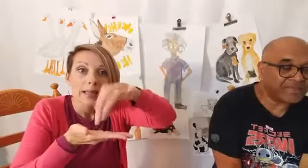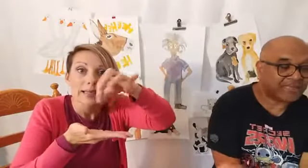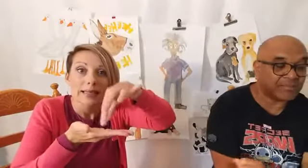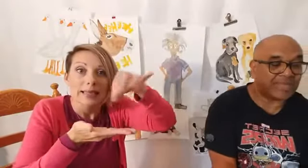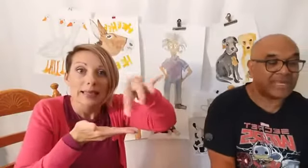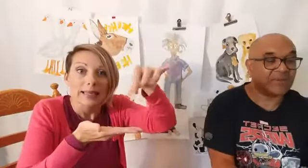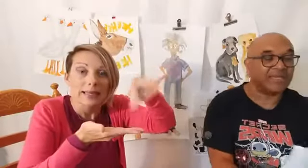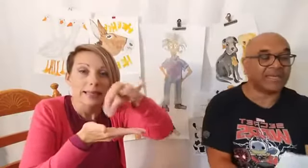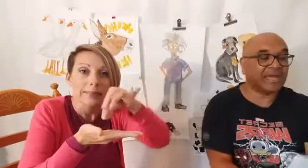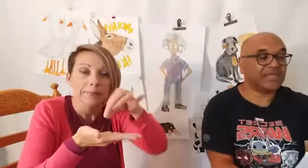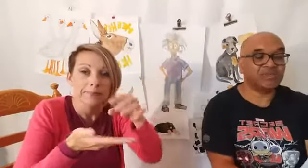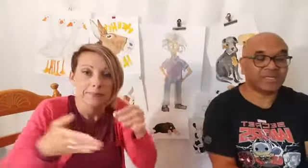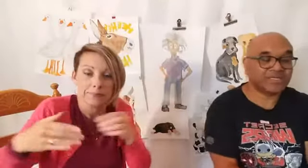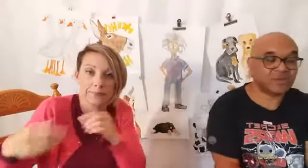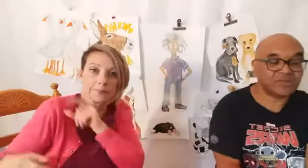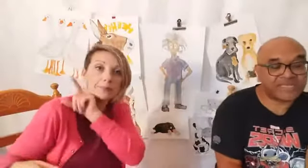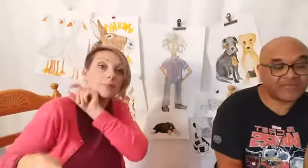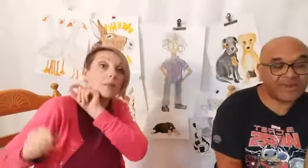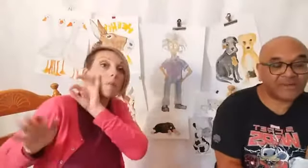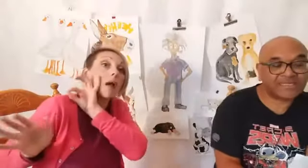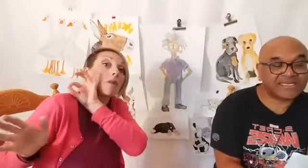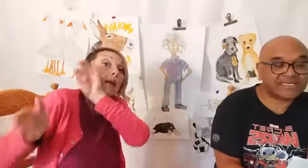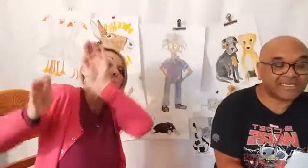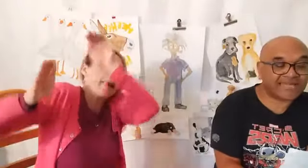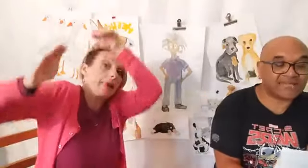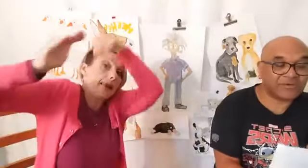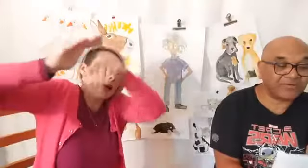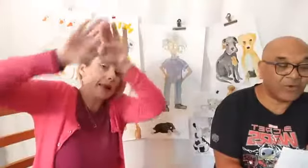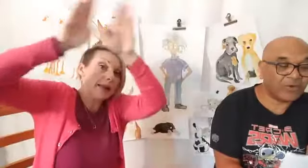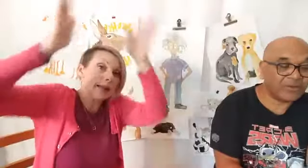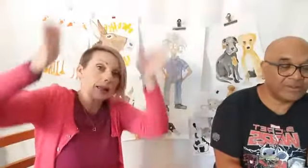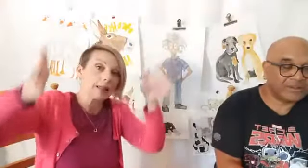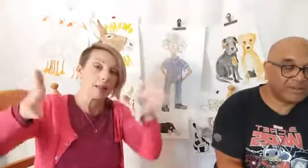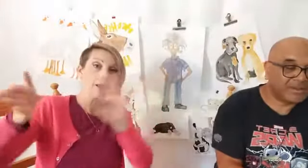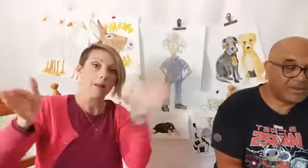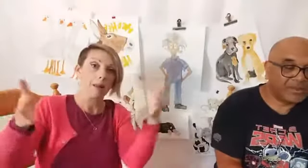parrot didn't mind going in the cage when it saw the sunflower seeds scattered on the floor.